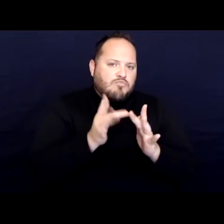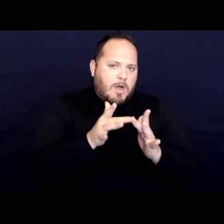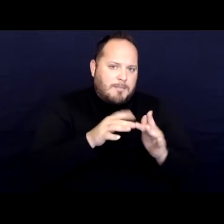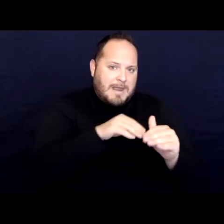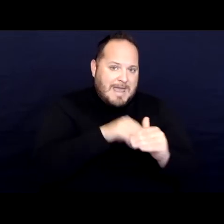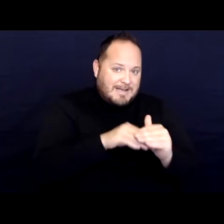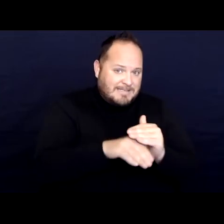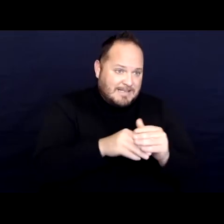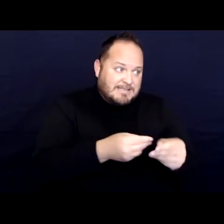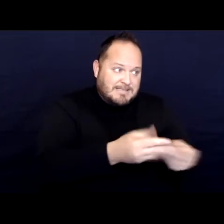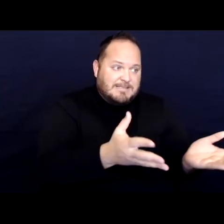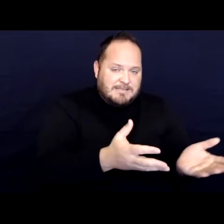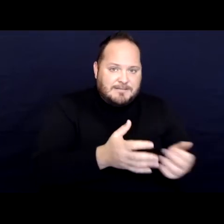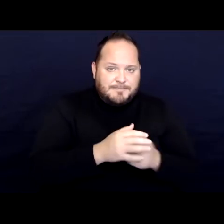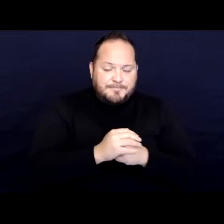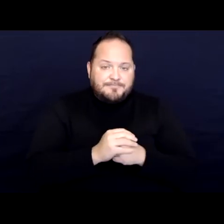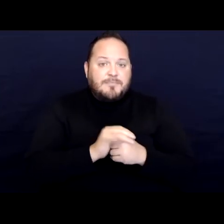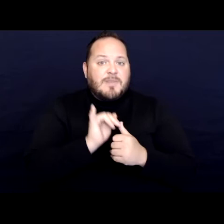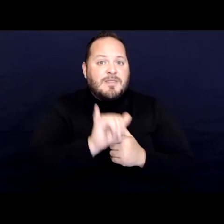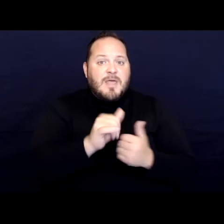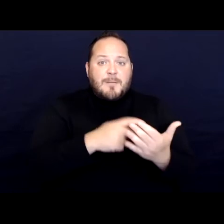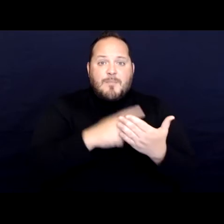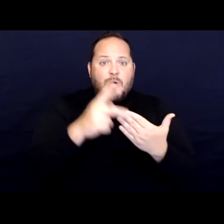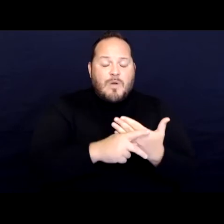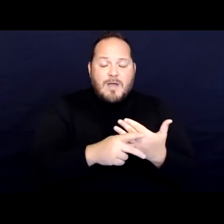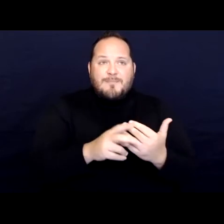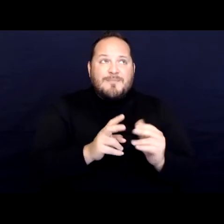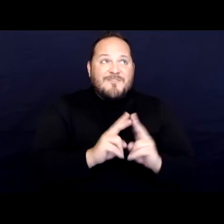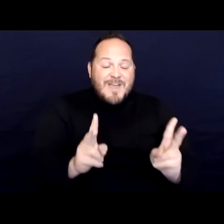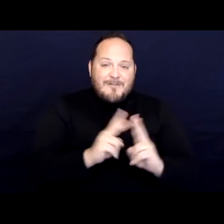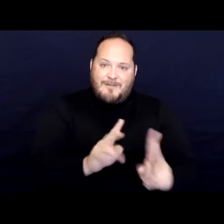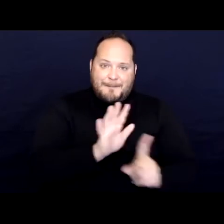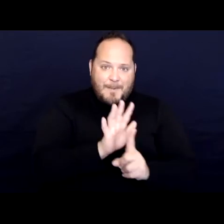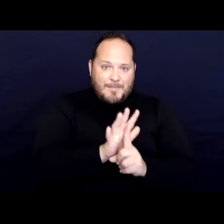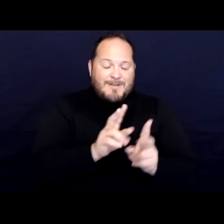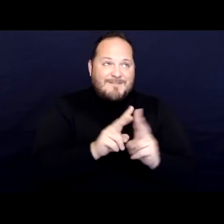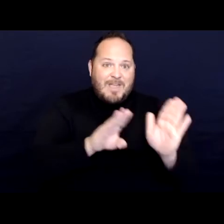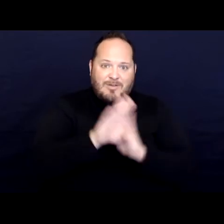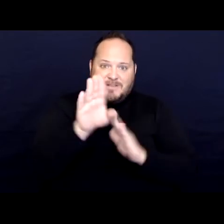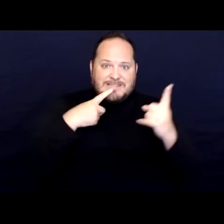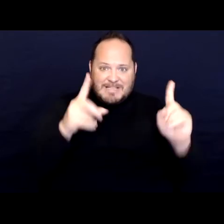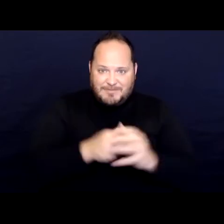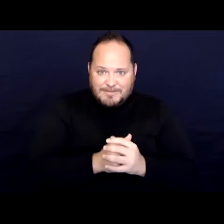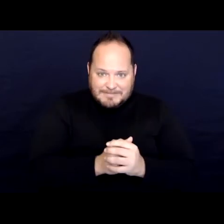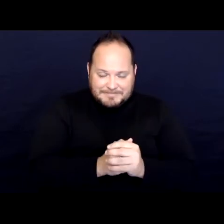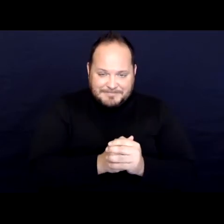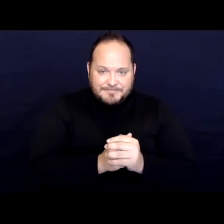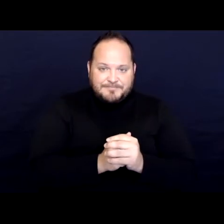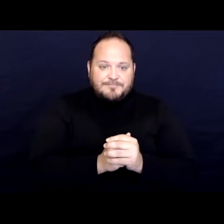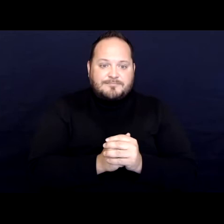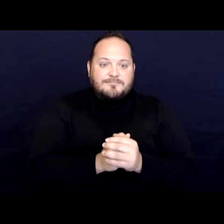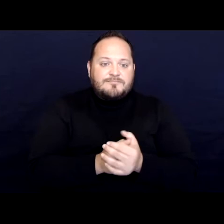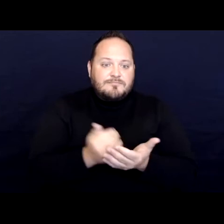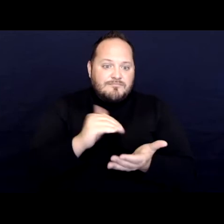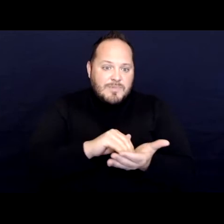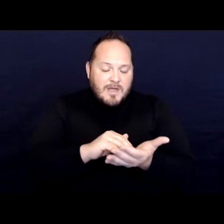that program also very, very popular and successful. But again, understanding